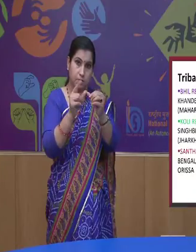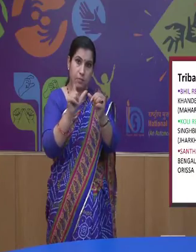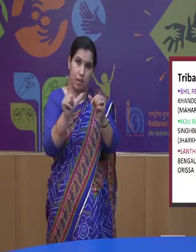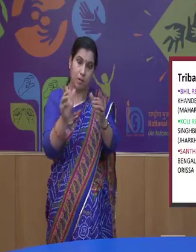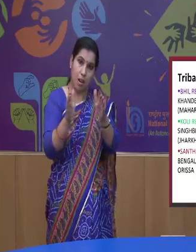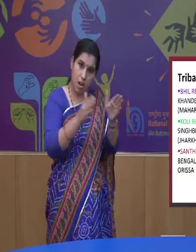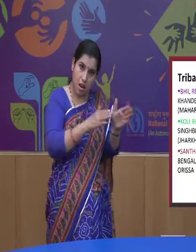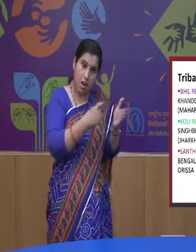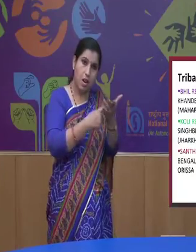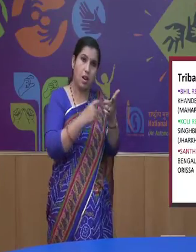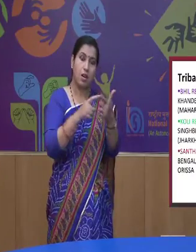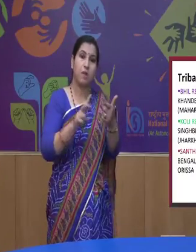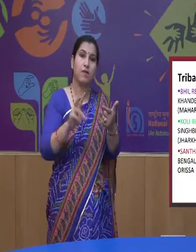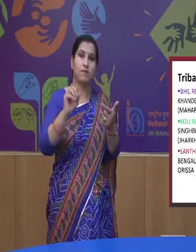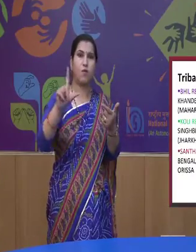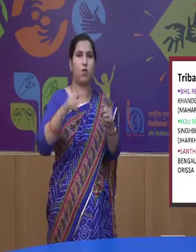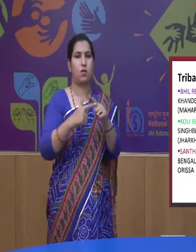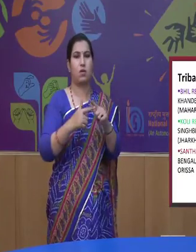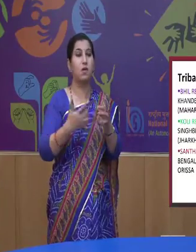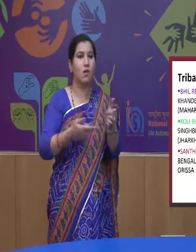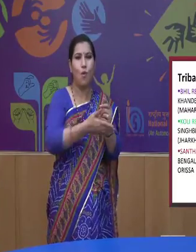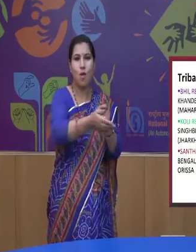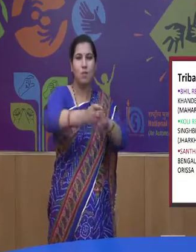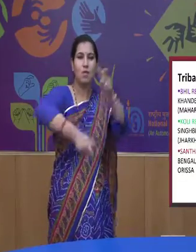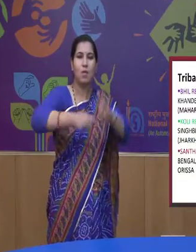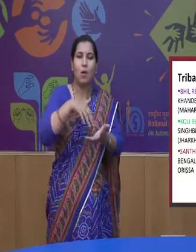which were badly crushed by the British.